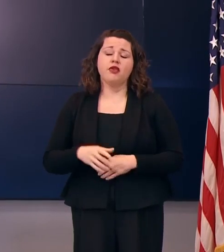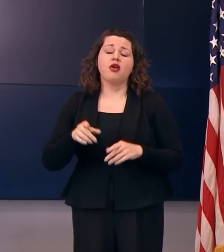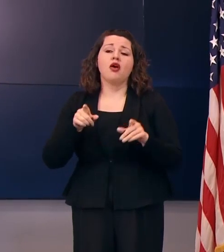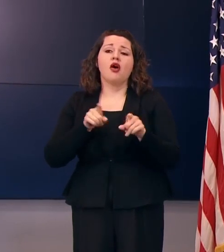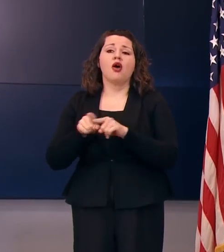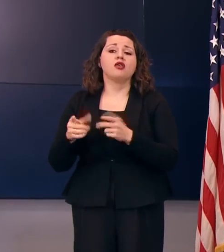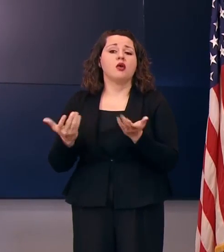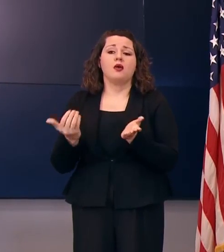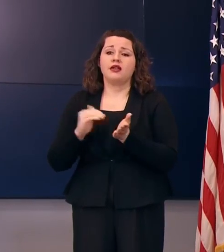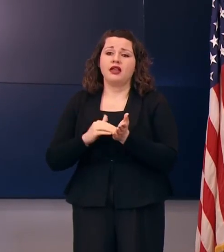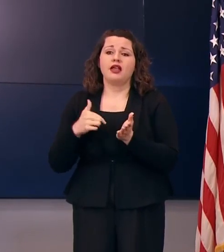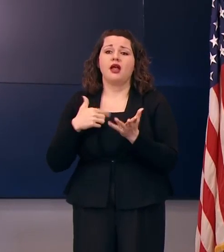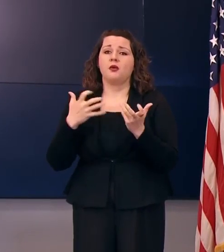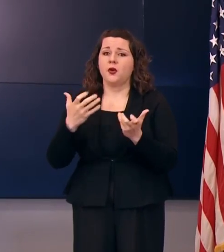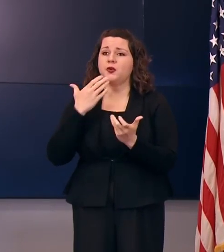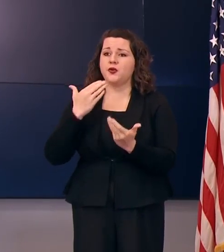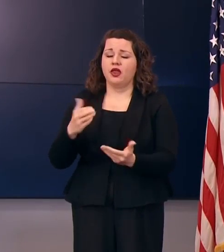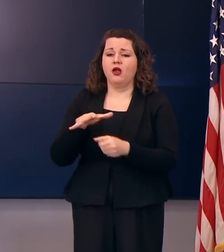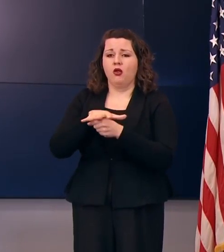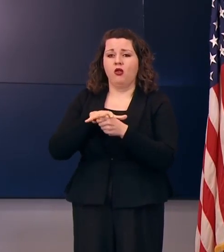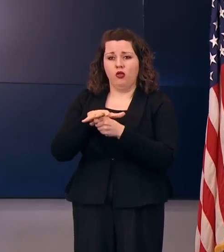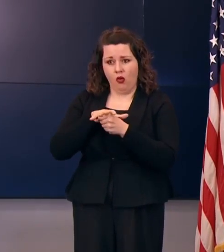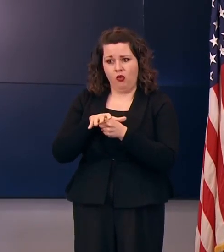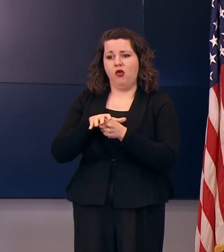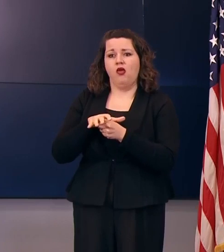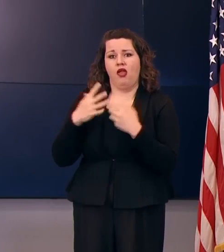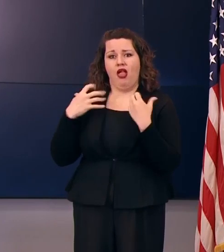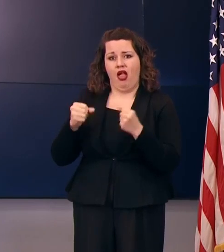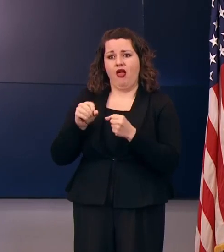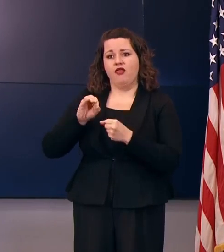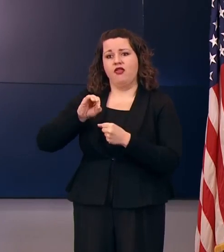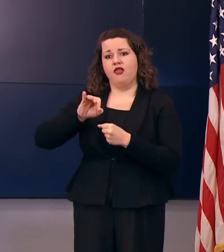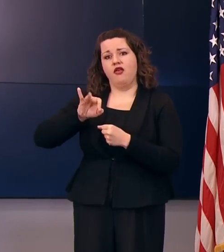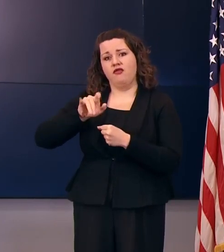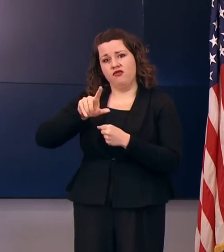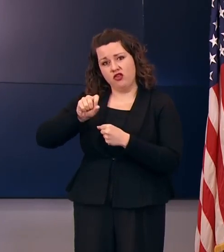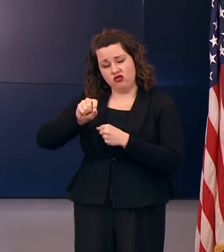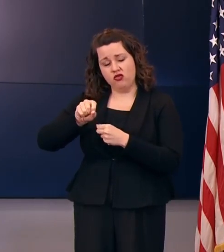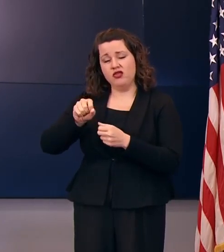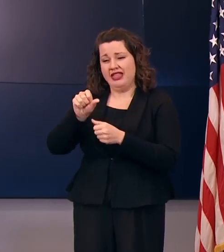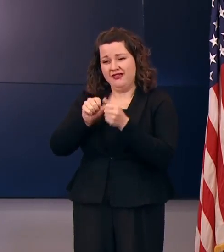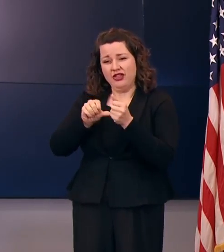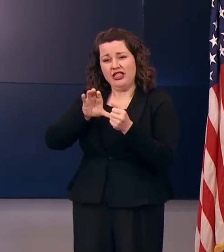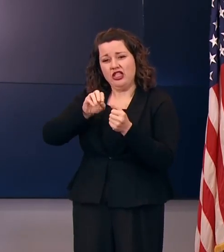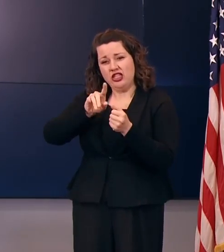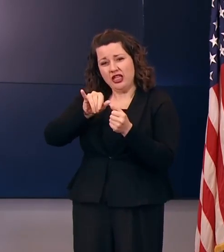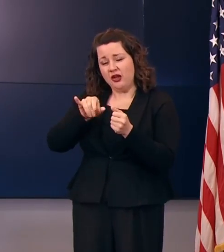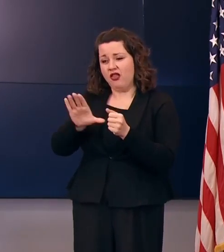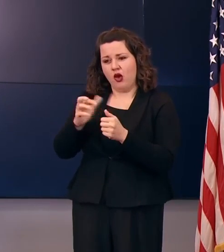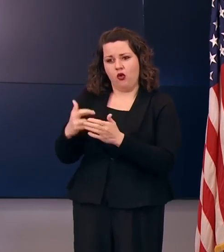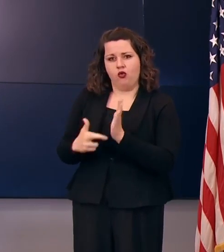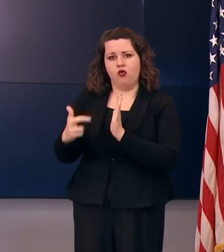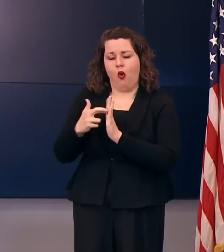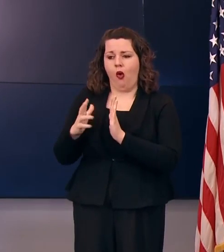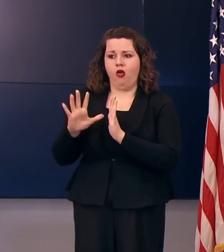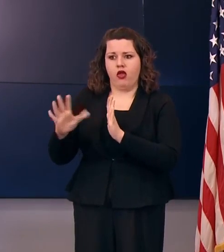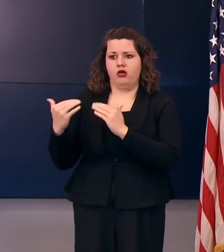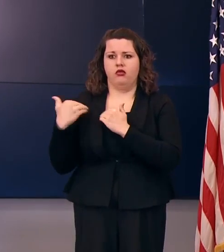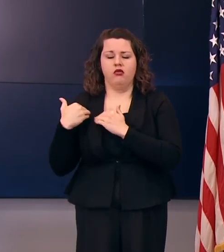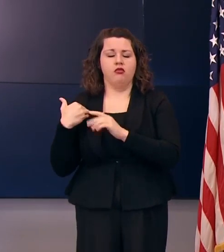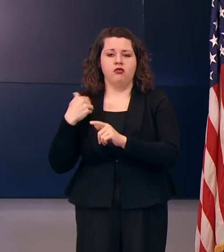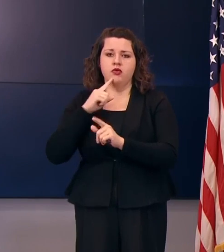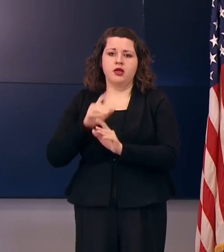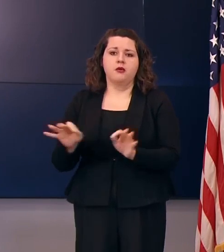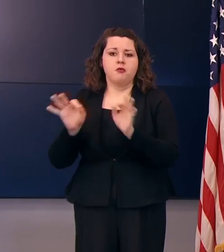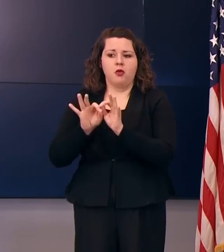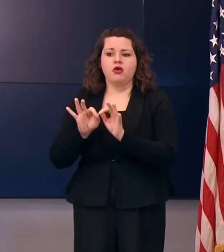also, again, want to thank our local public health officials in each of our counties. The role is so important, their role to understanding